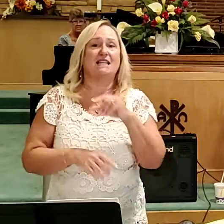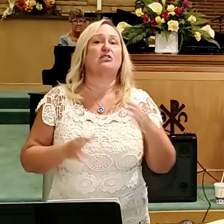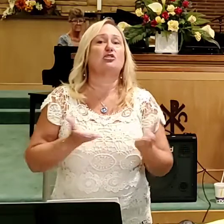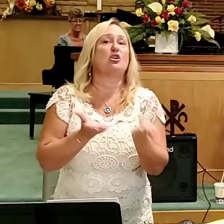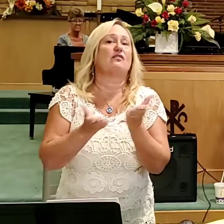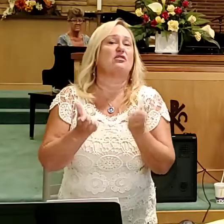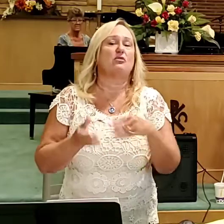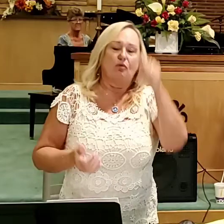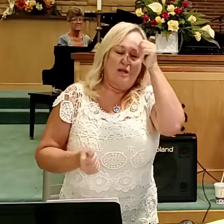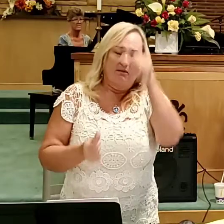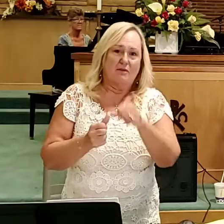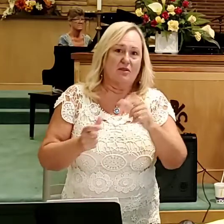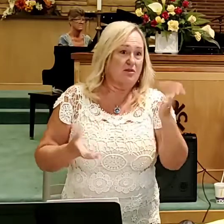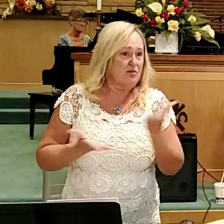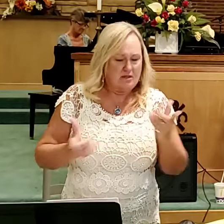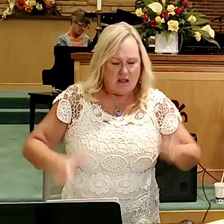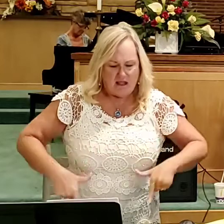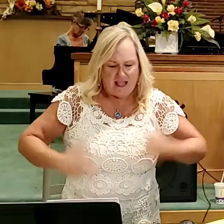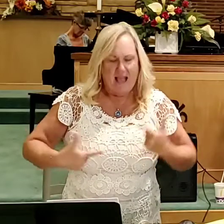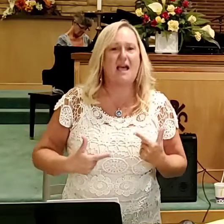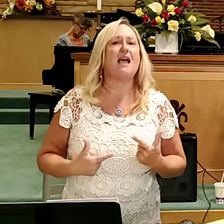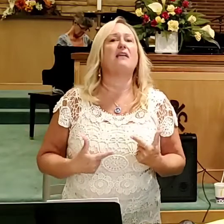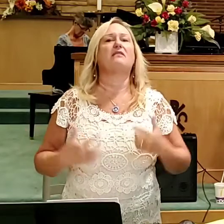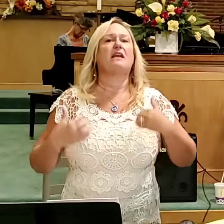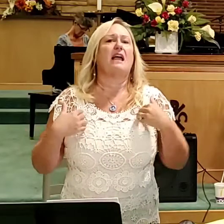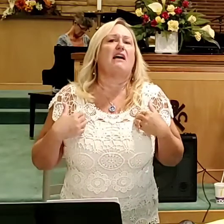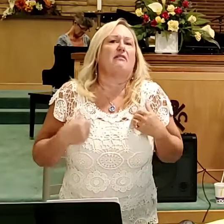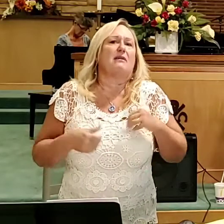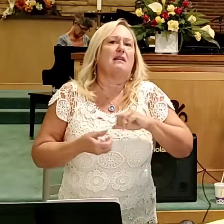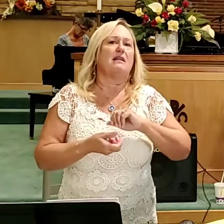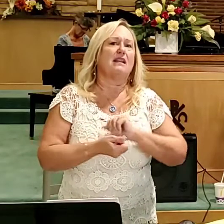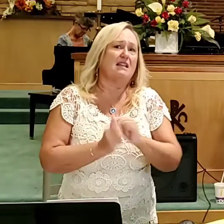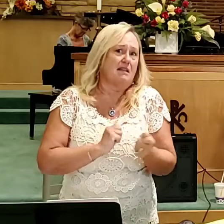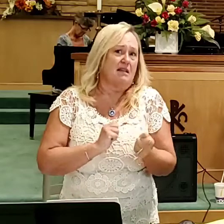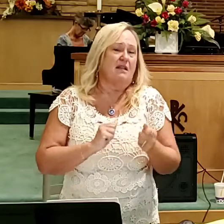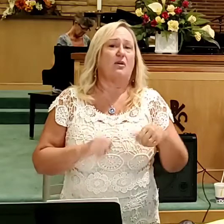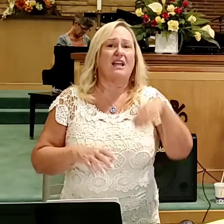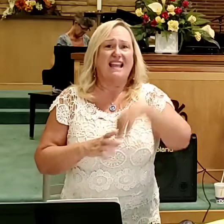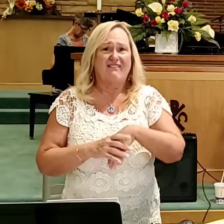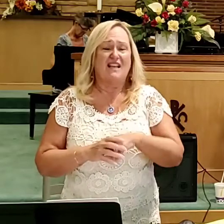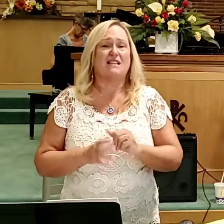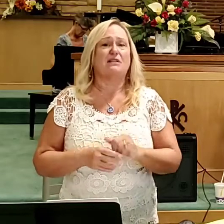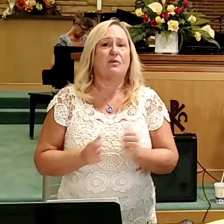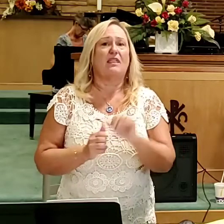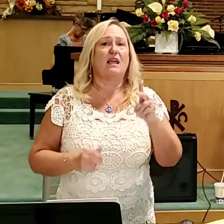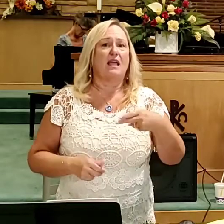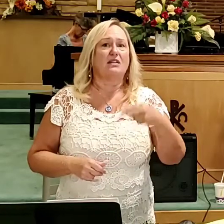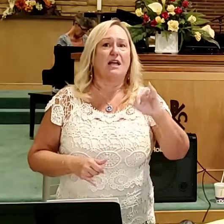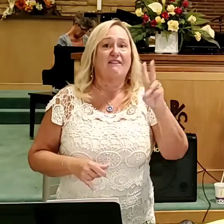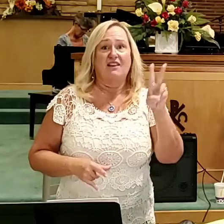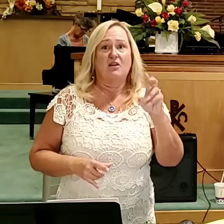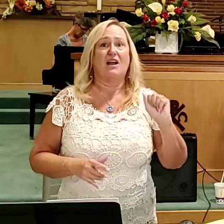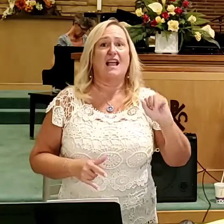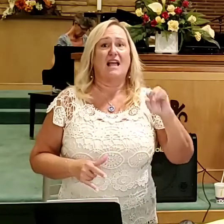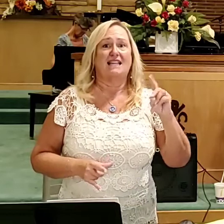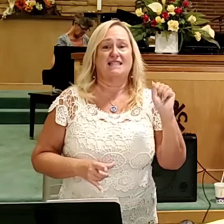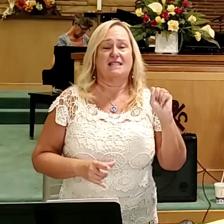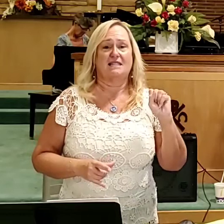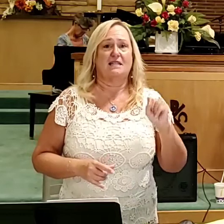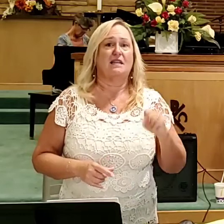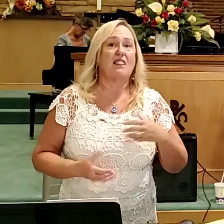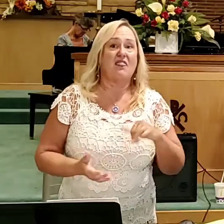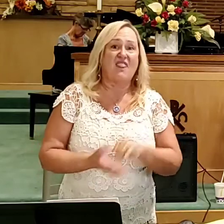those whose lives were affected or who have been infected with HIV or AIDS. And